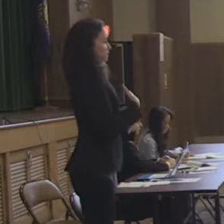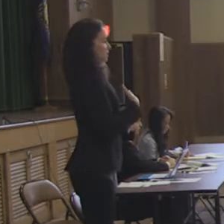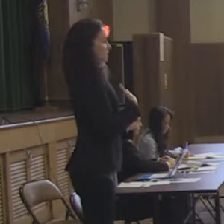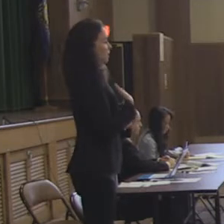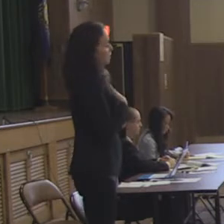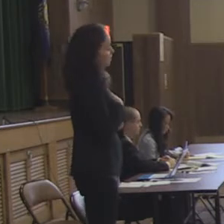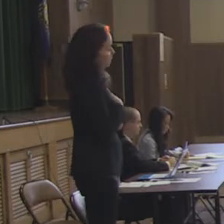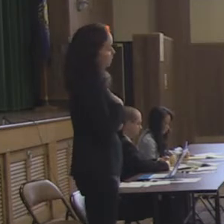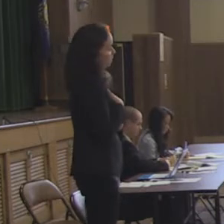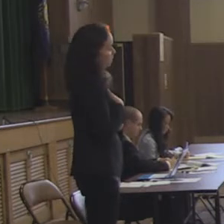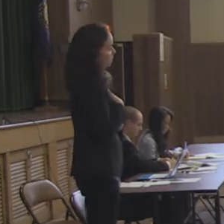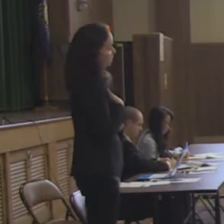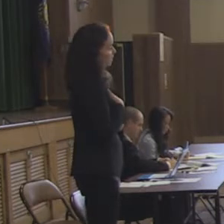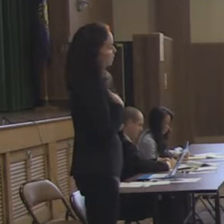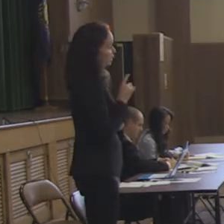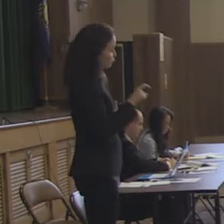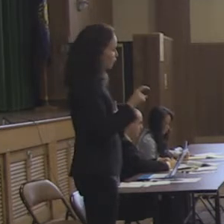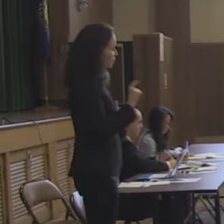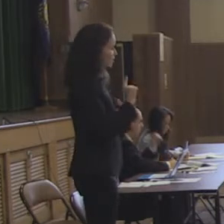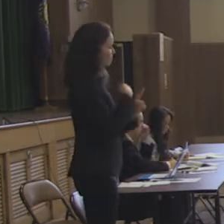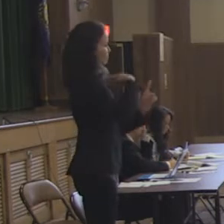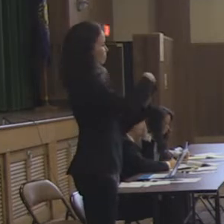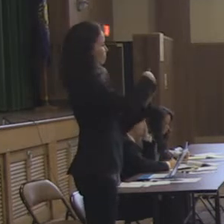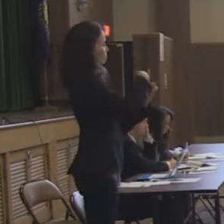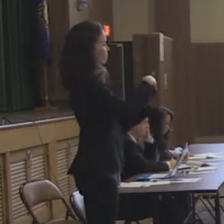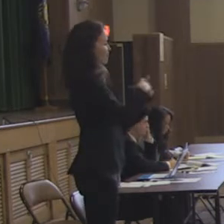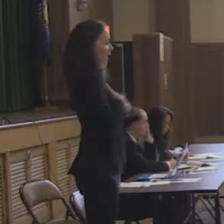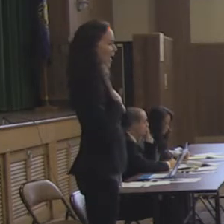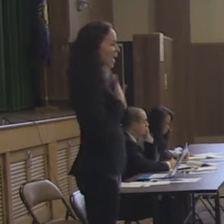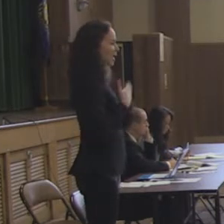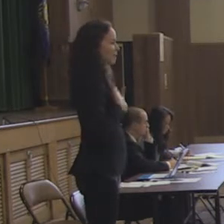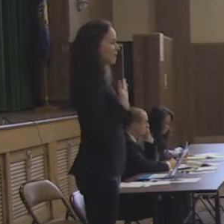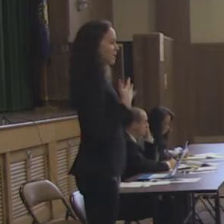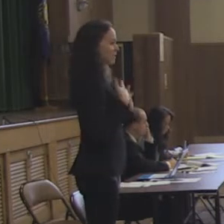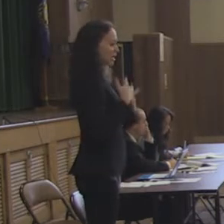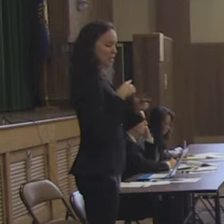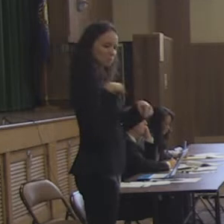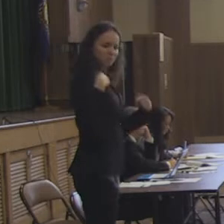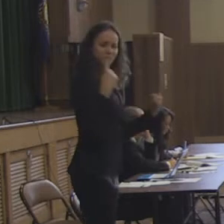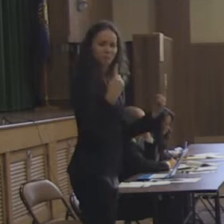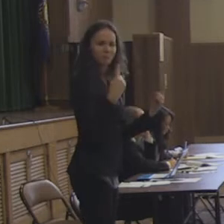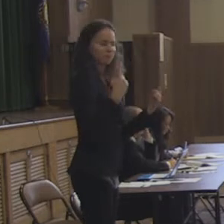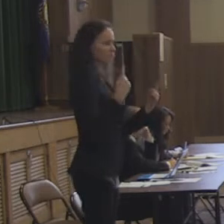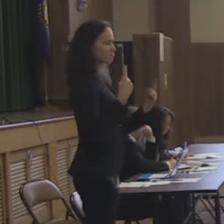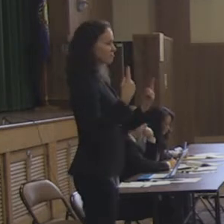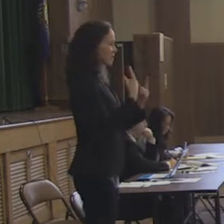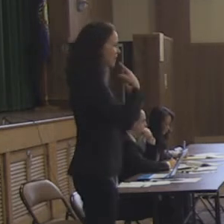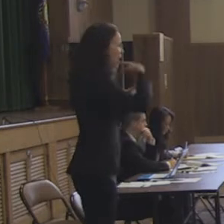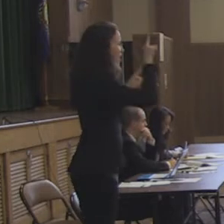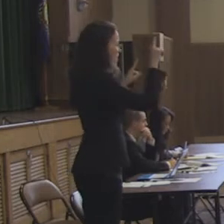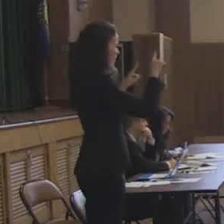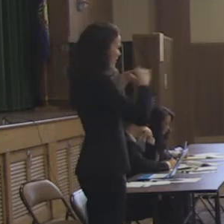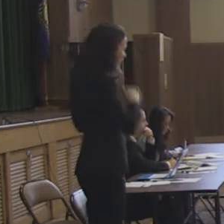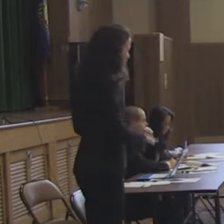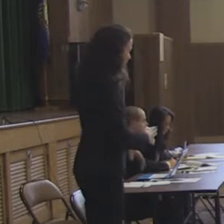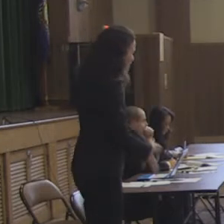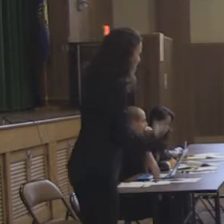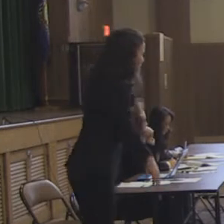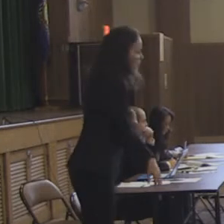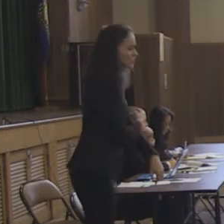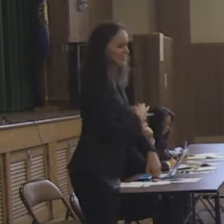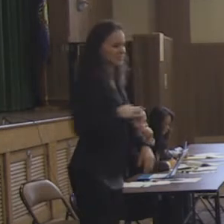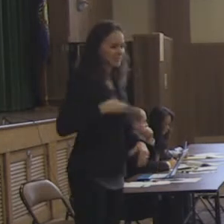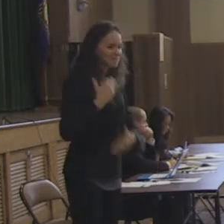What should have been a happy time, a time of accomplishment for both clients and for staff,